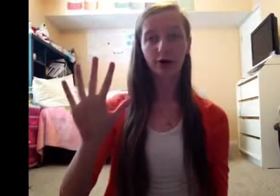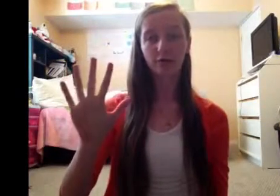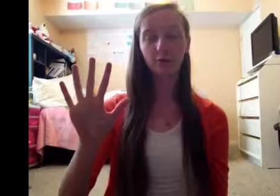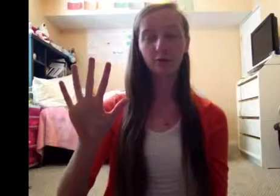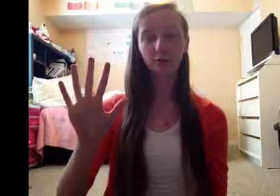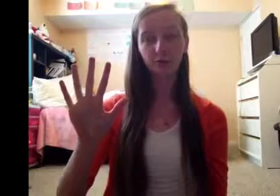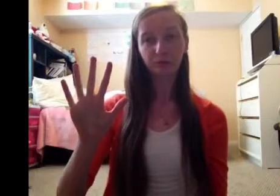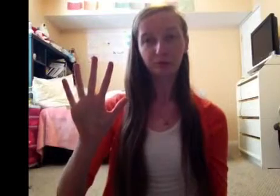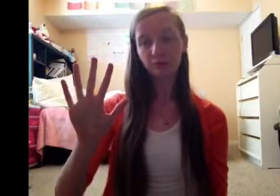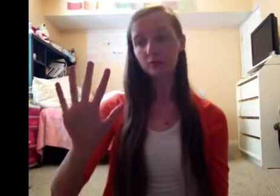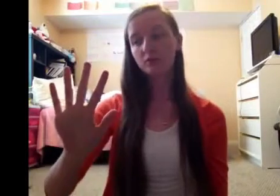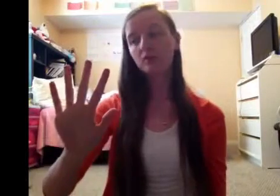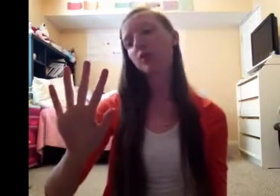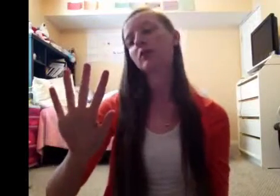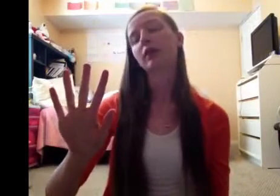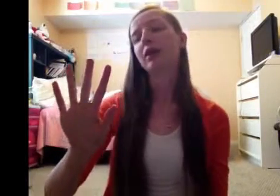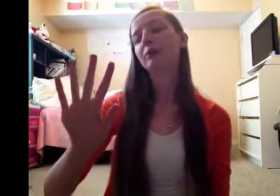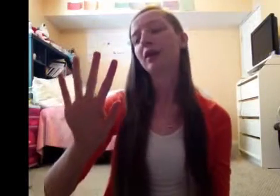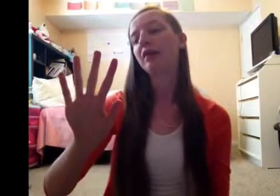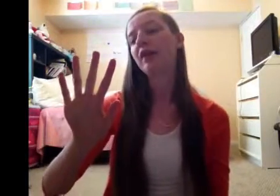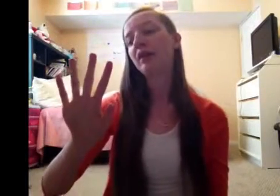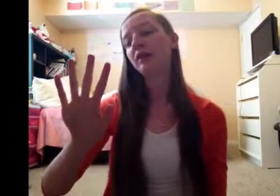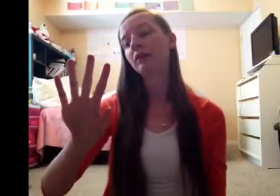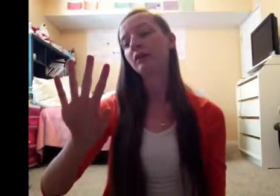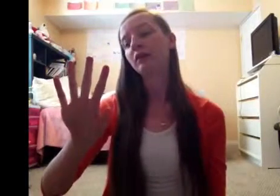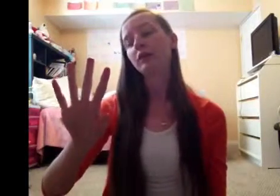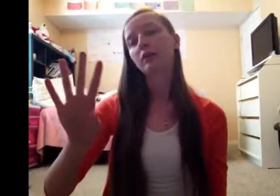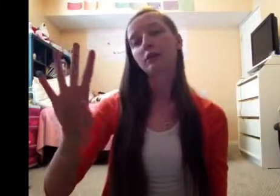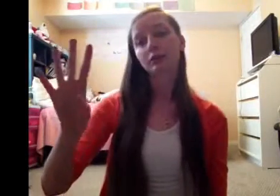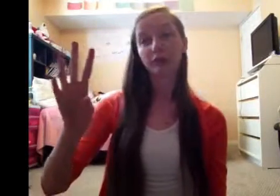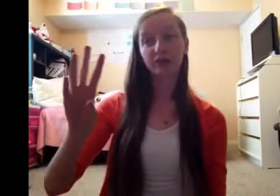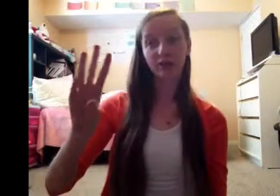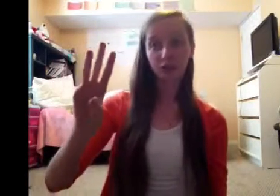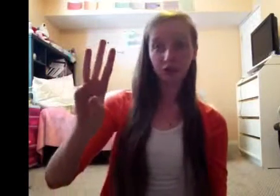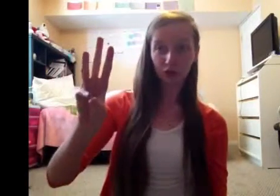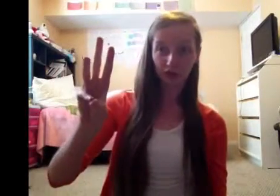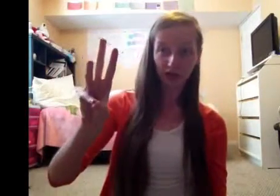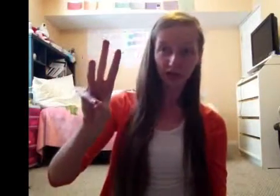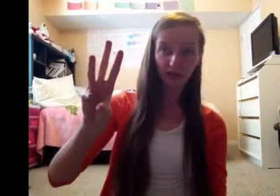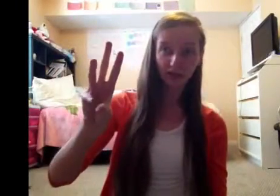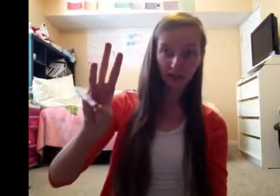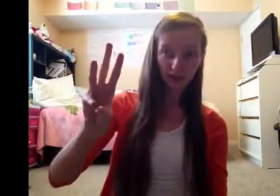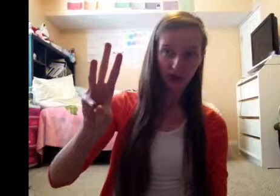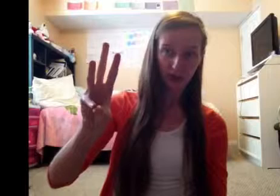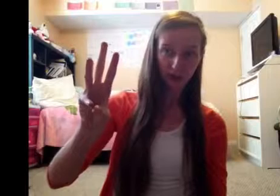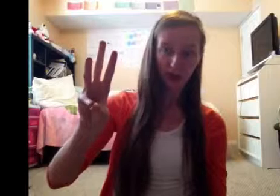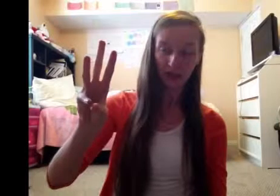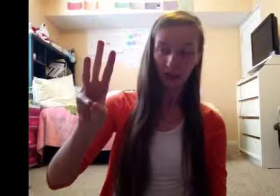5. Okay, and then for these numbers, use 6. You tap your pinky and your